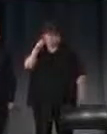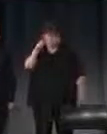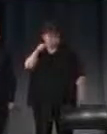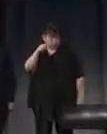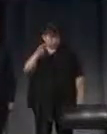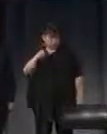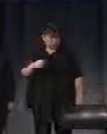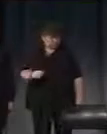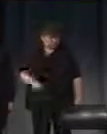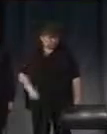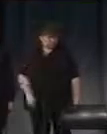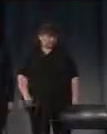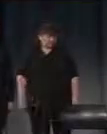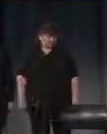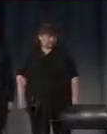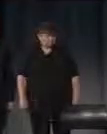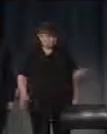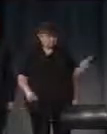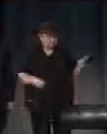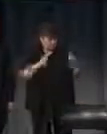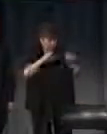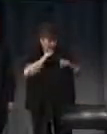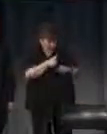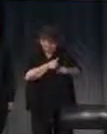And it's